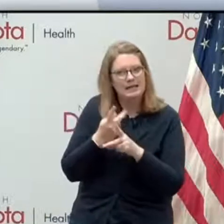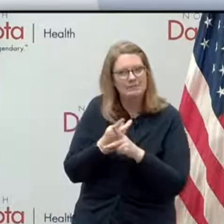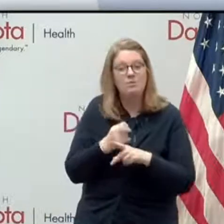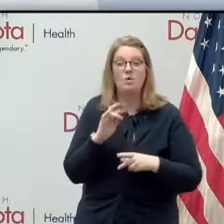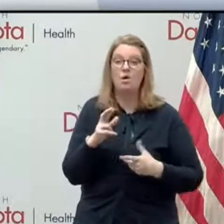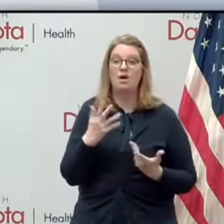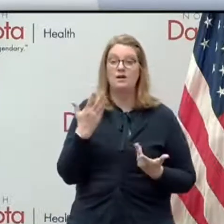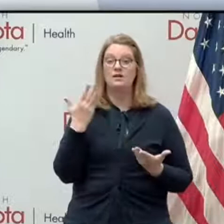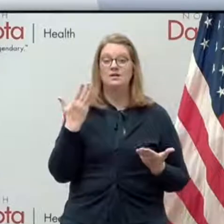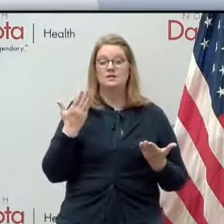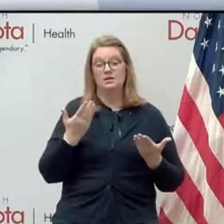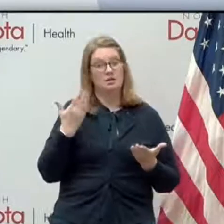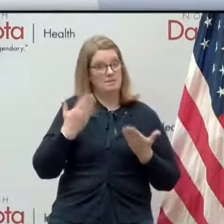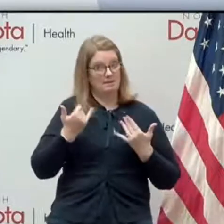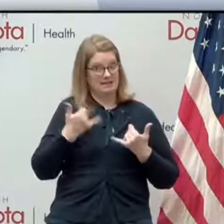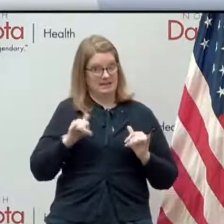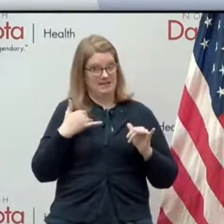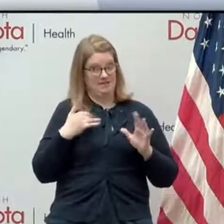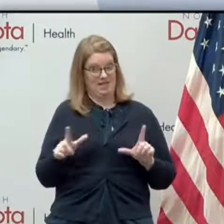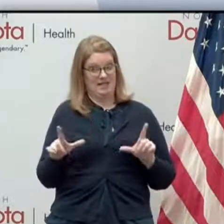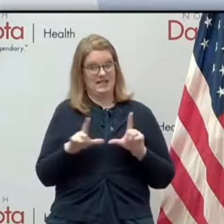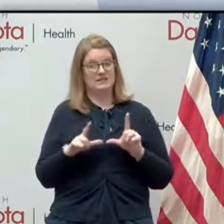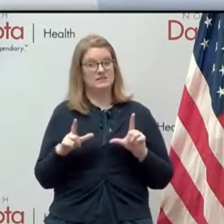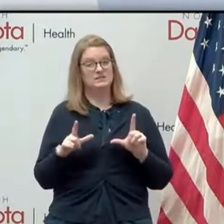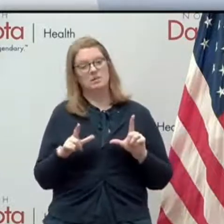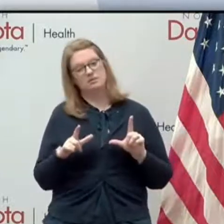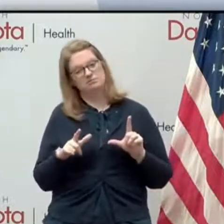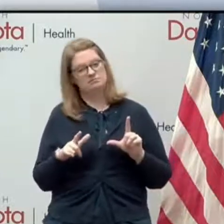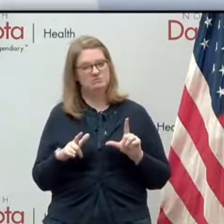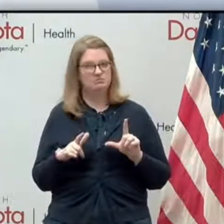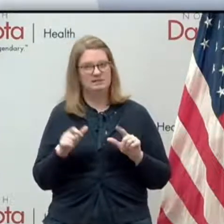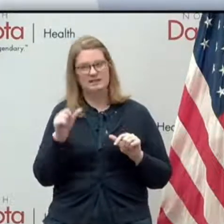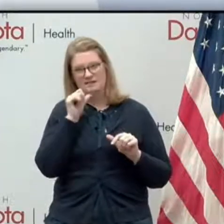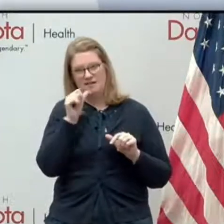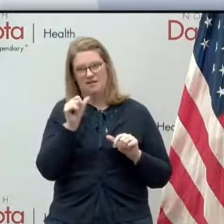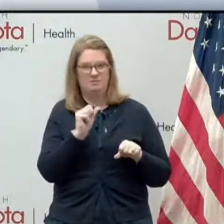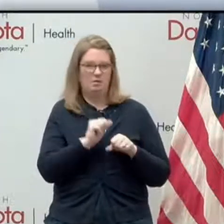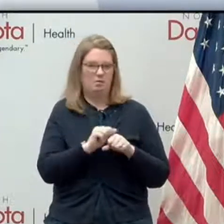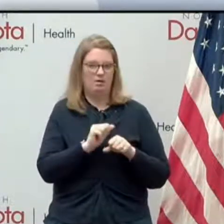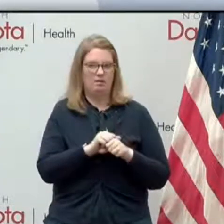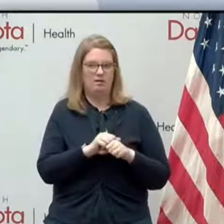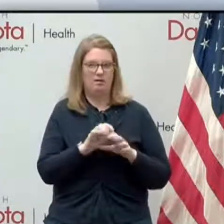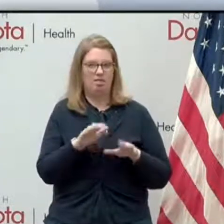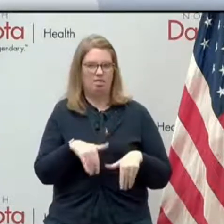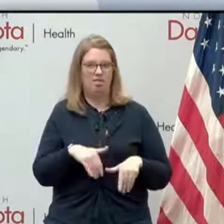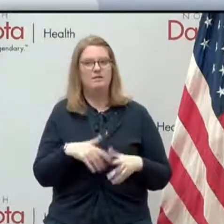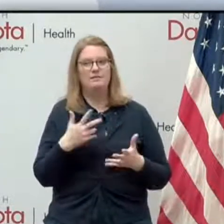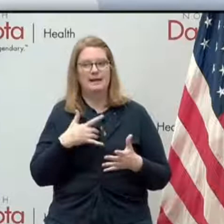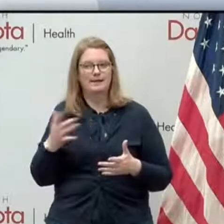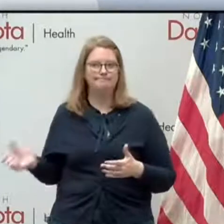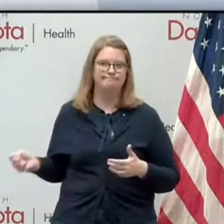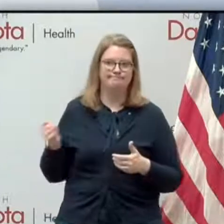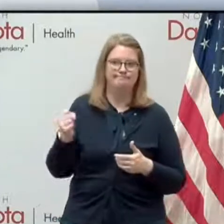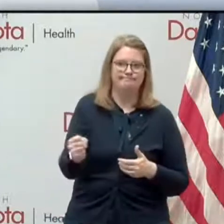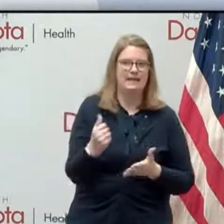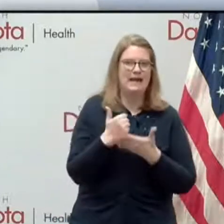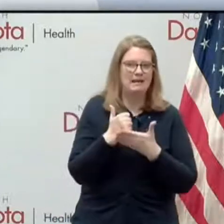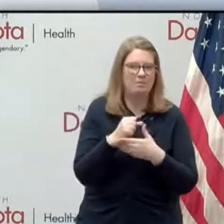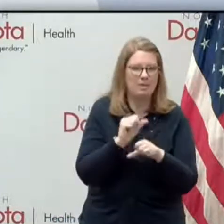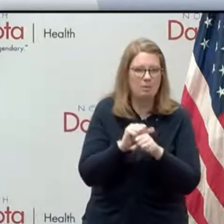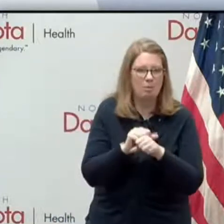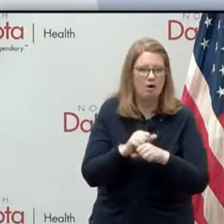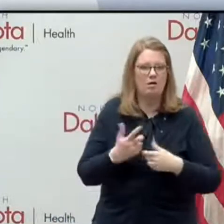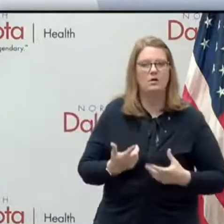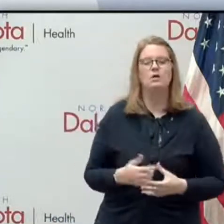who may still have a license but haven't been actively on the front lines. This may help them with that. So again,